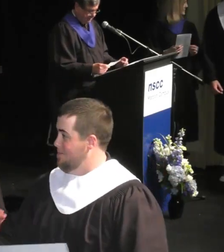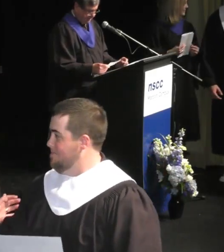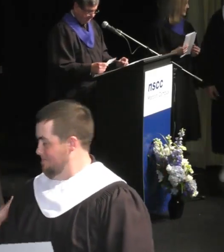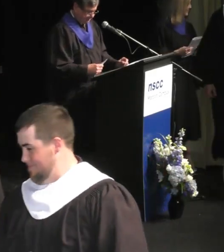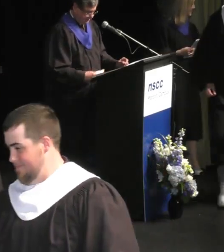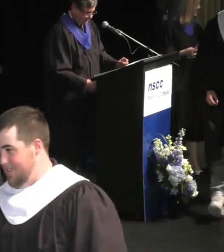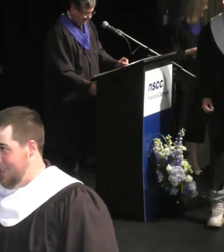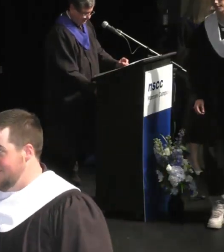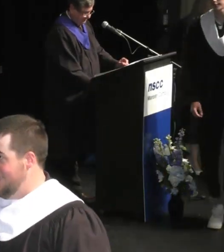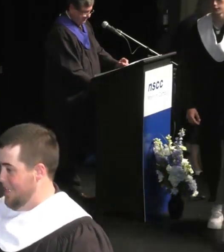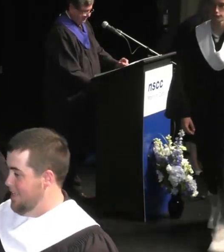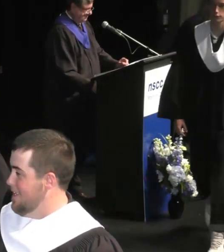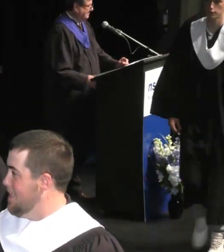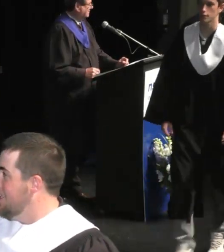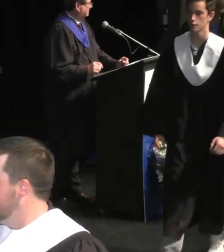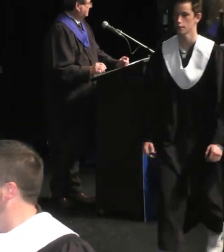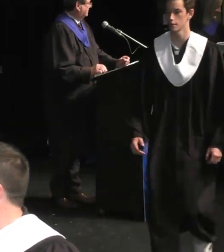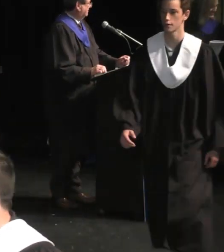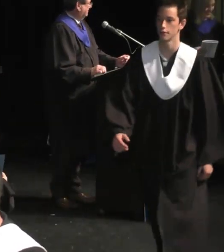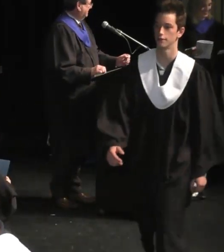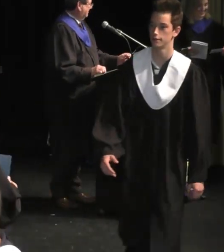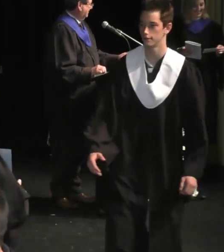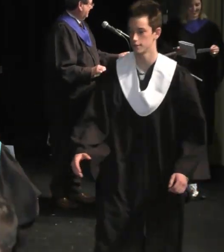Riley McDonald.